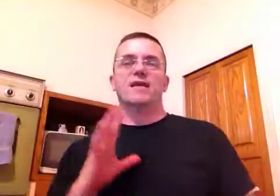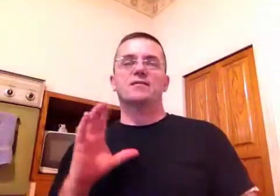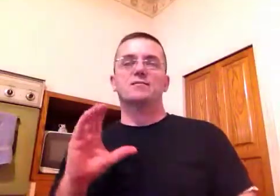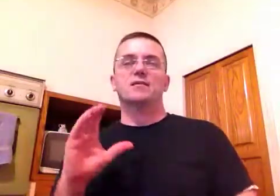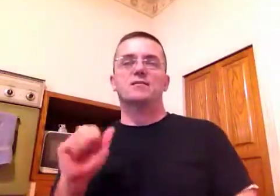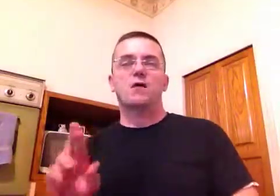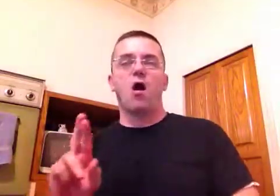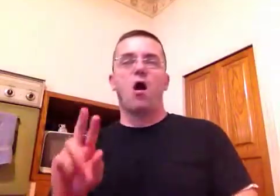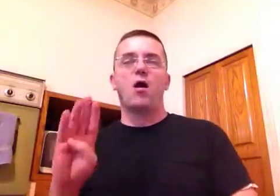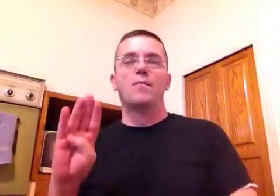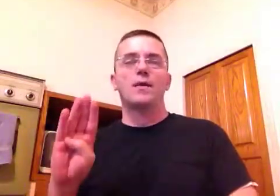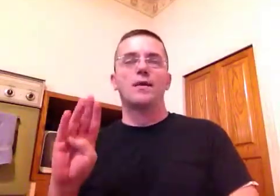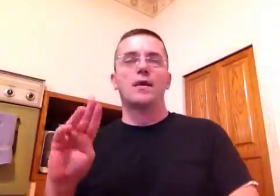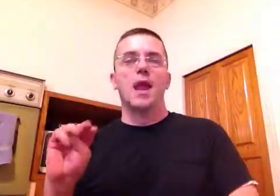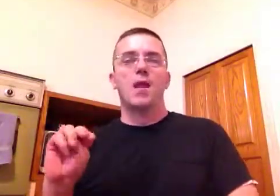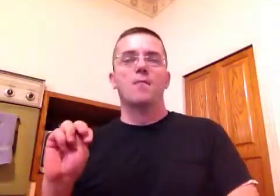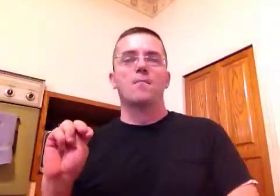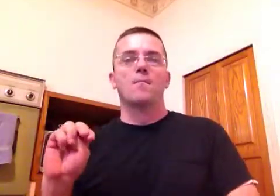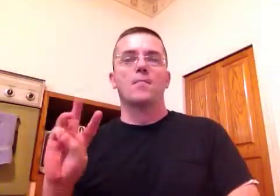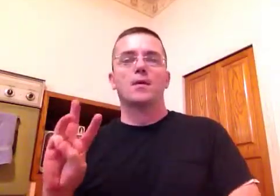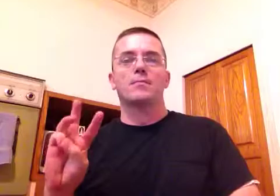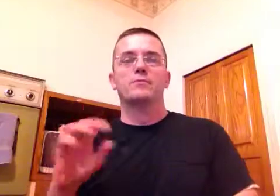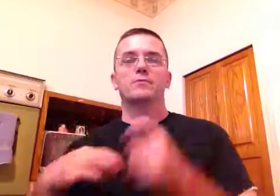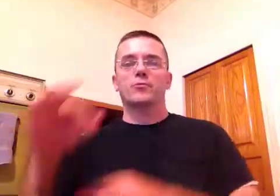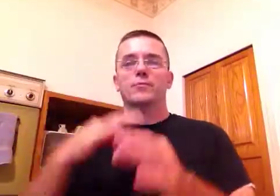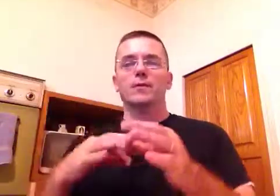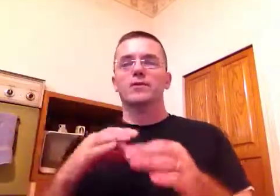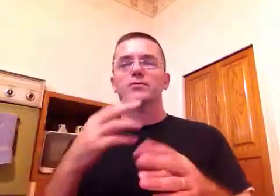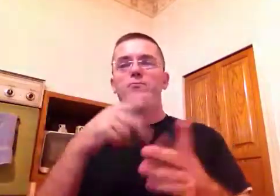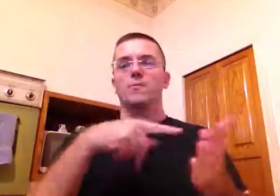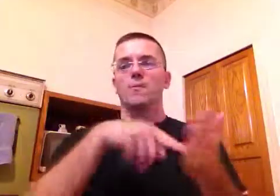your life and your money. It's a free call at